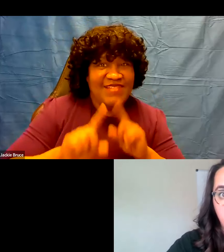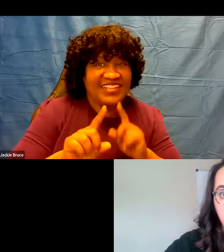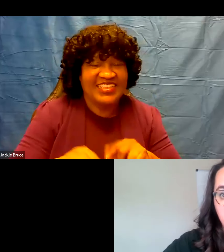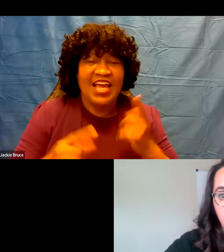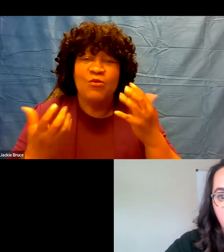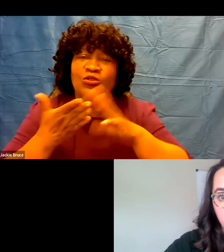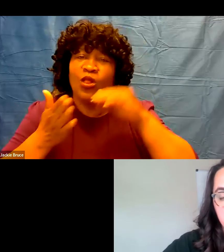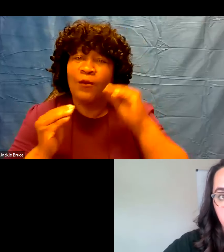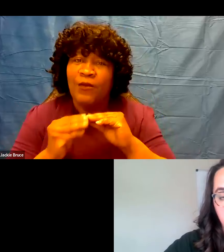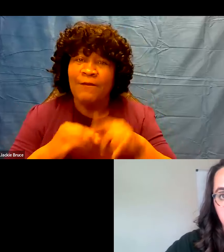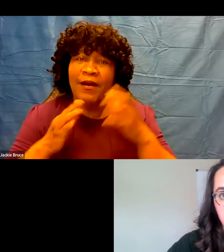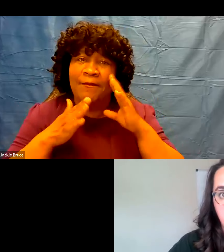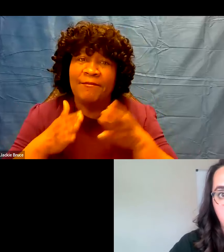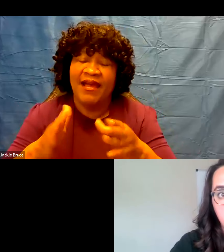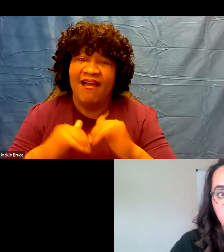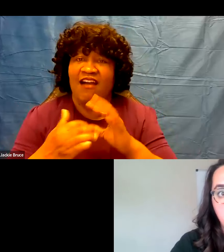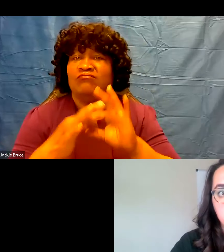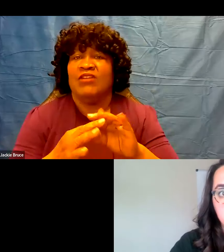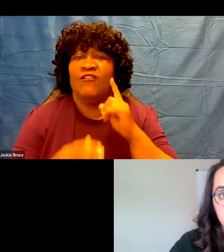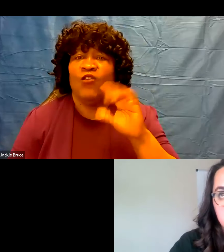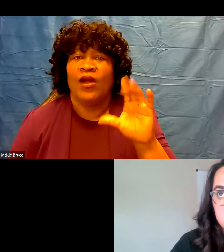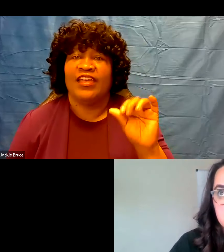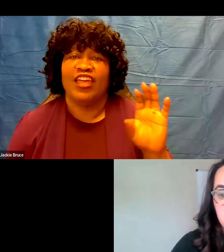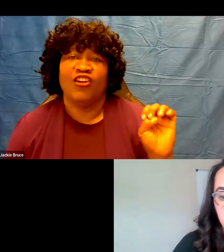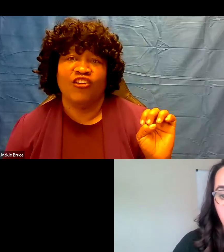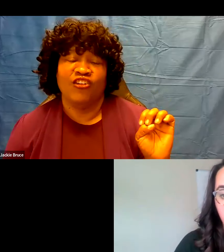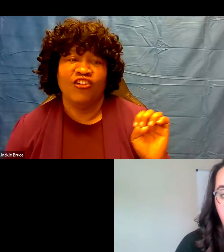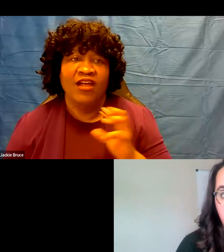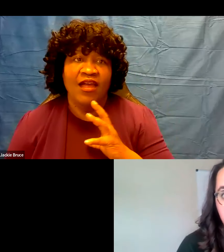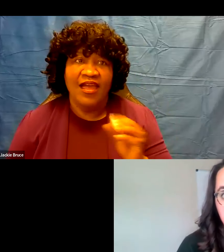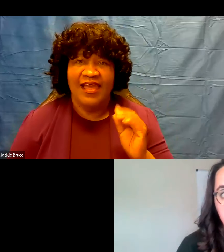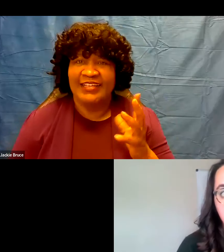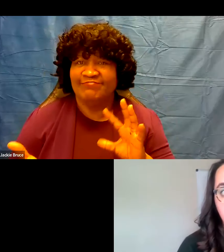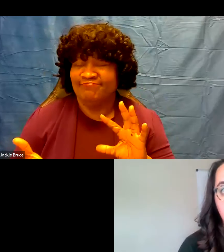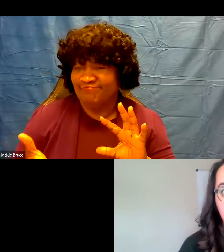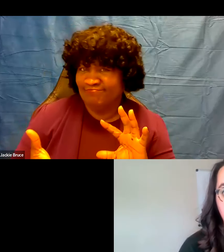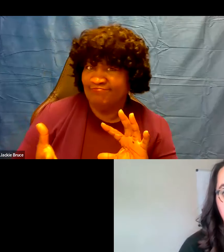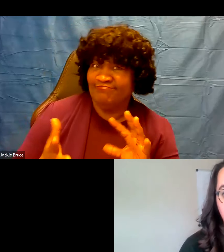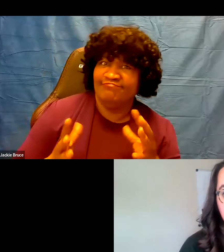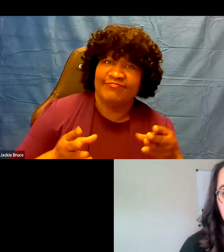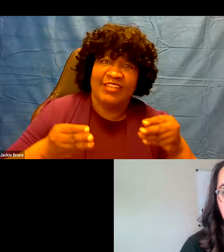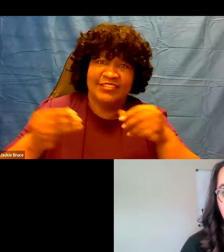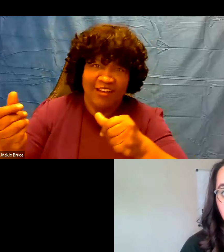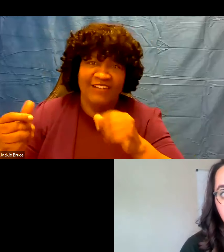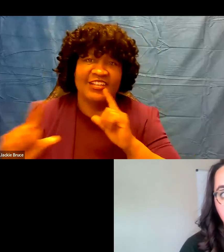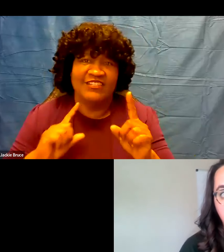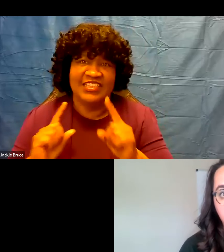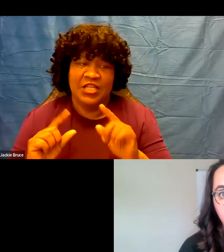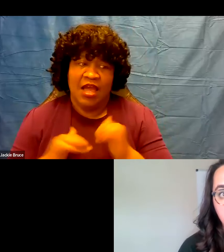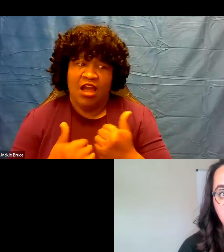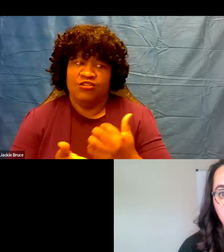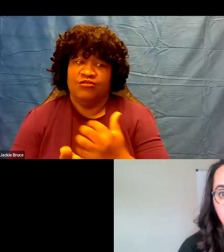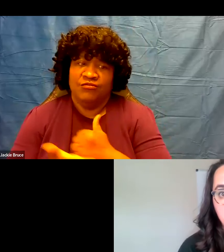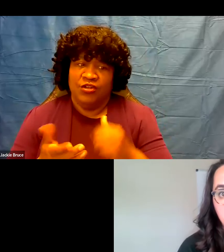more about the pathways of connection to care and disentangle that conversation from the rights you gain in your mental